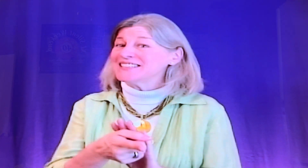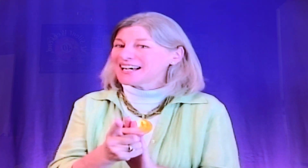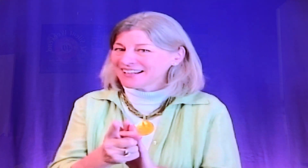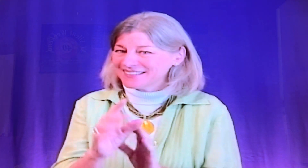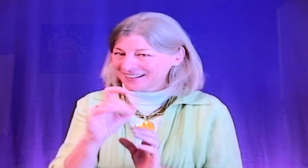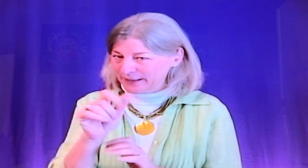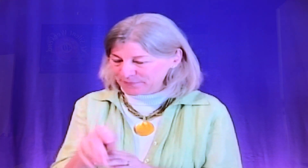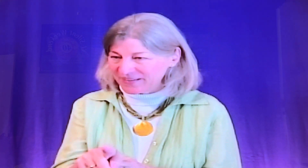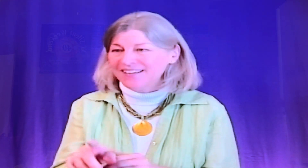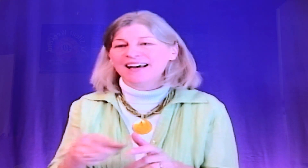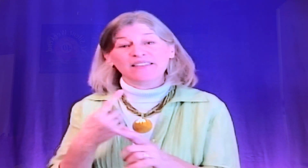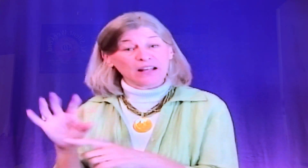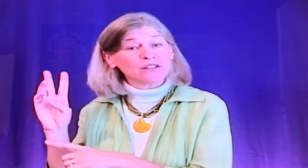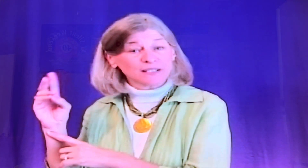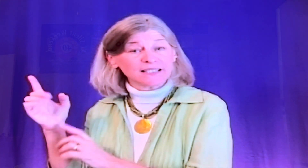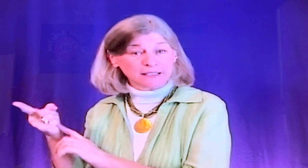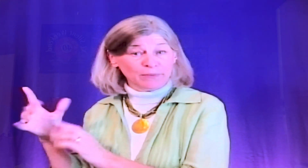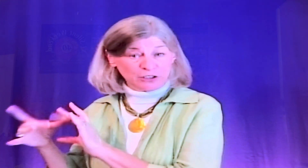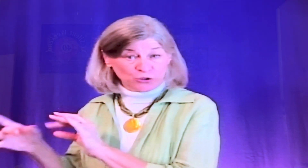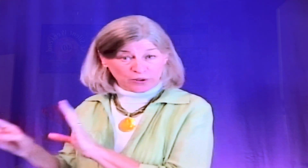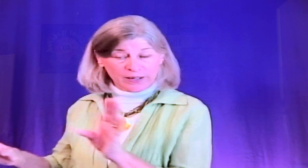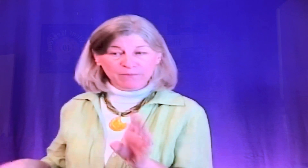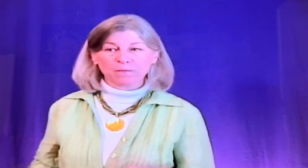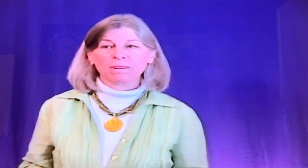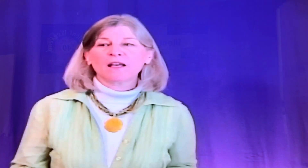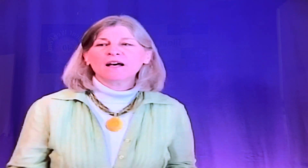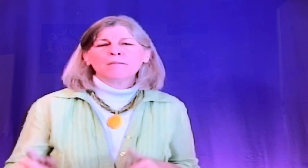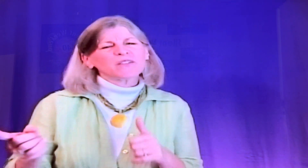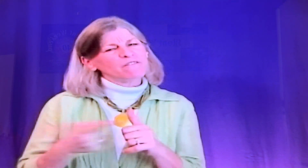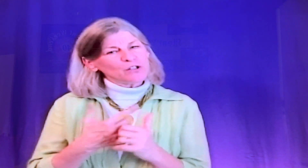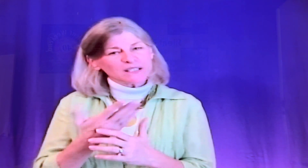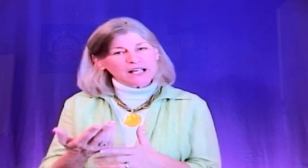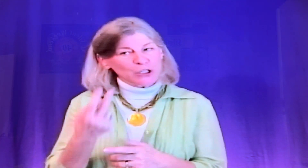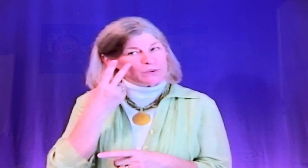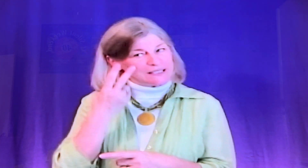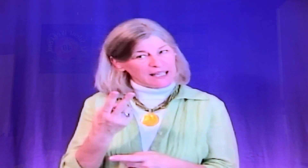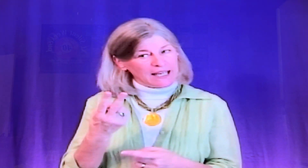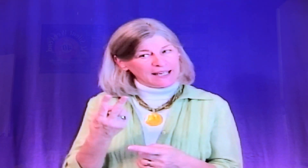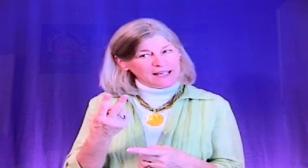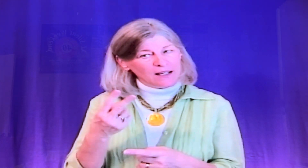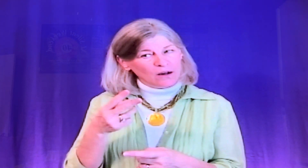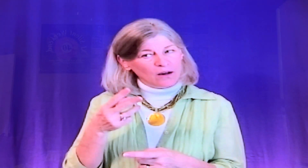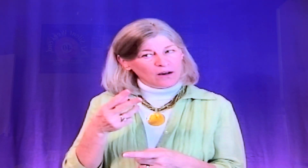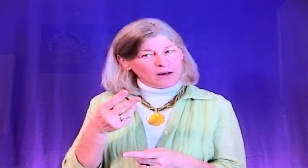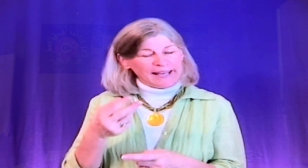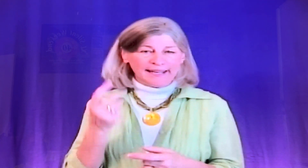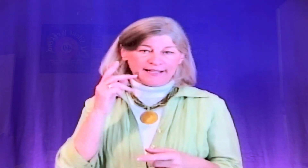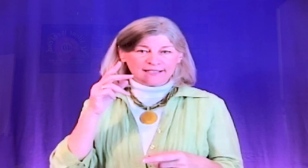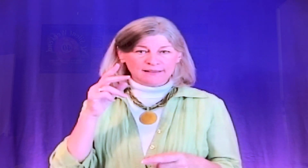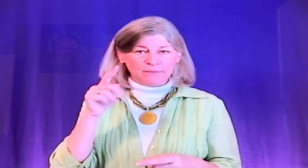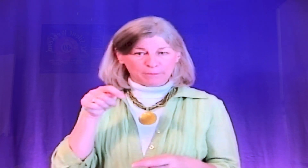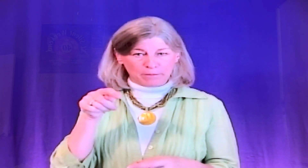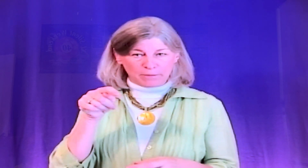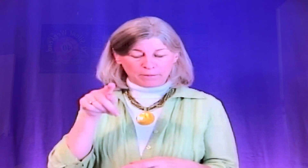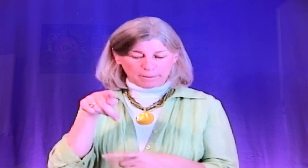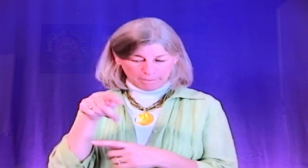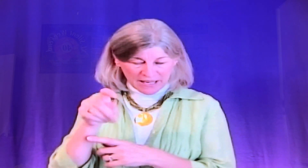45-second clip, and then there's a 6-minute story. But the first thing you see is